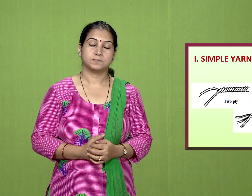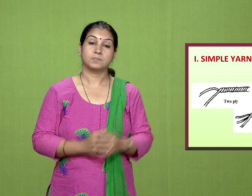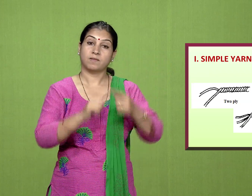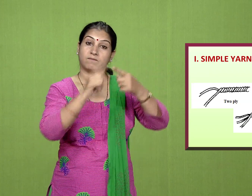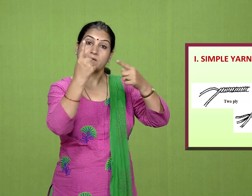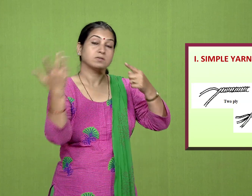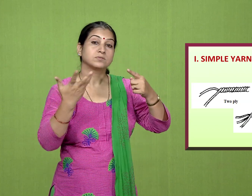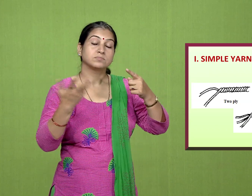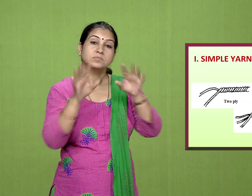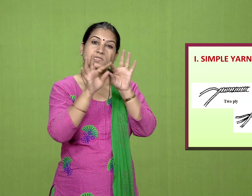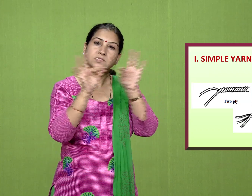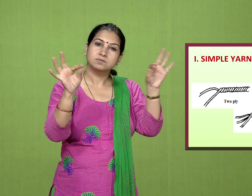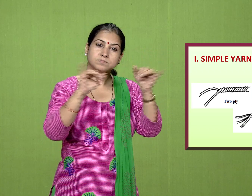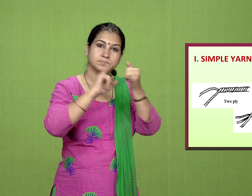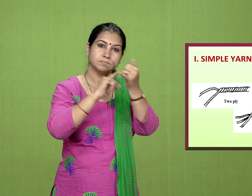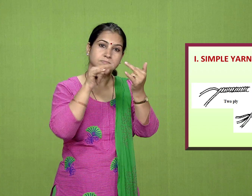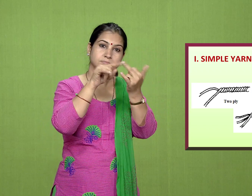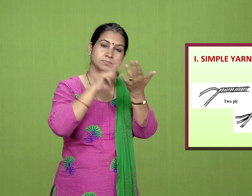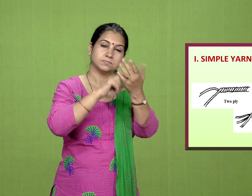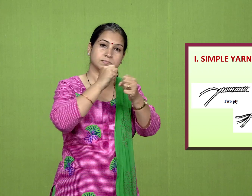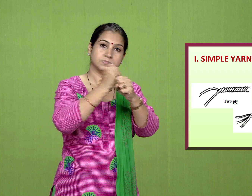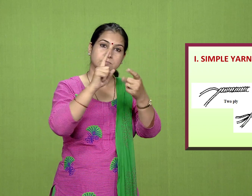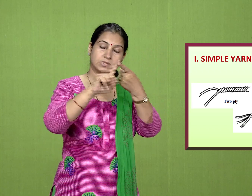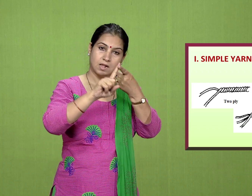The first is the single strand yarn,